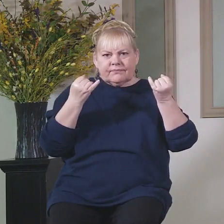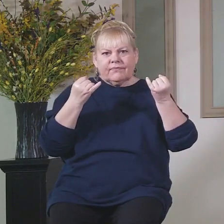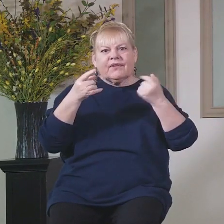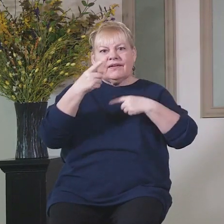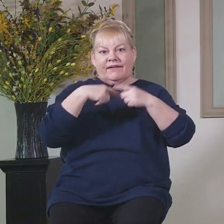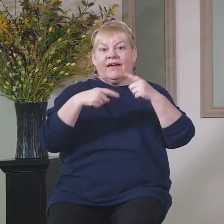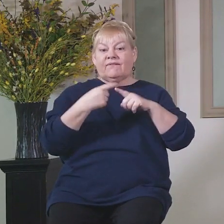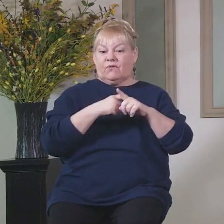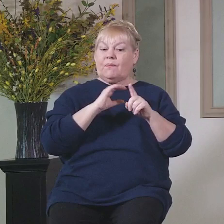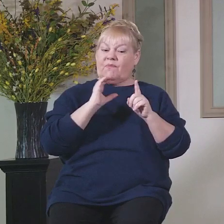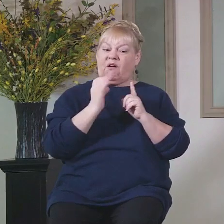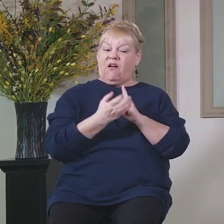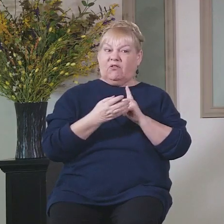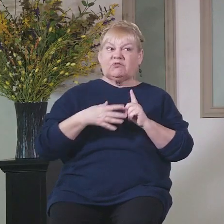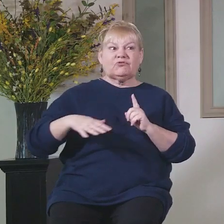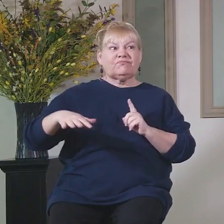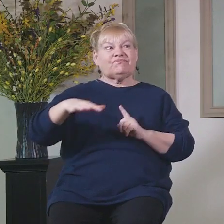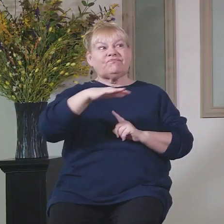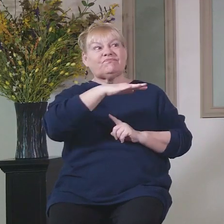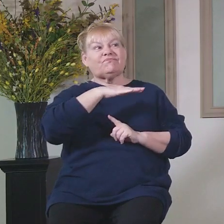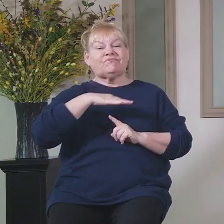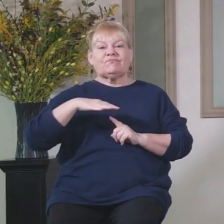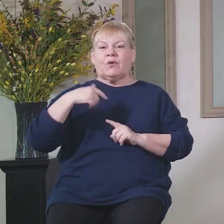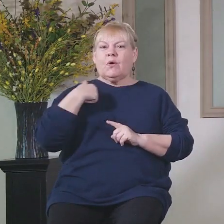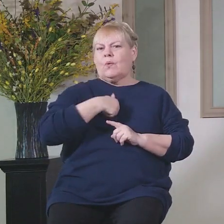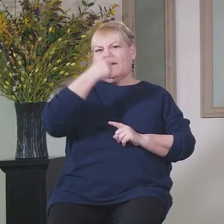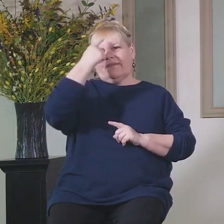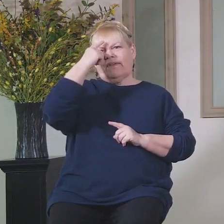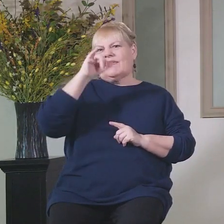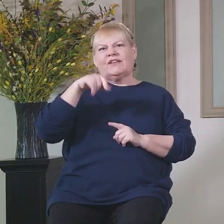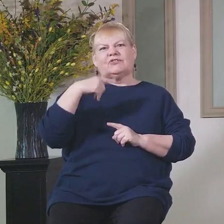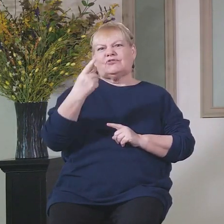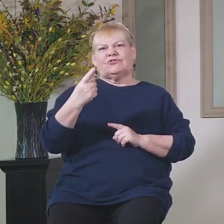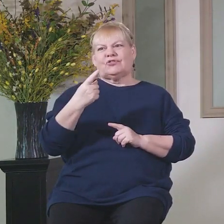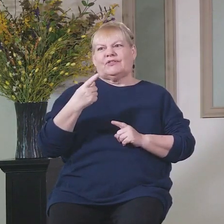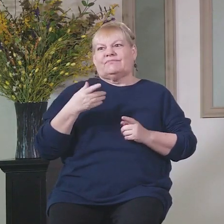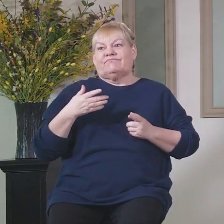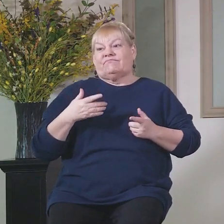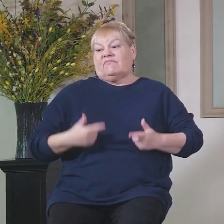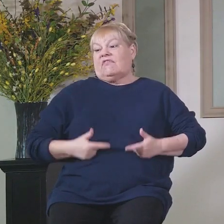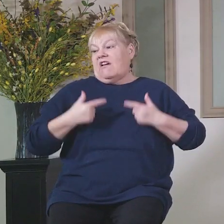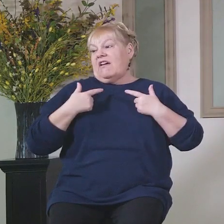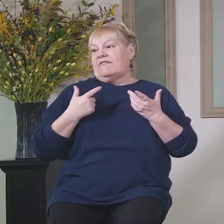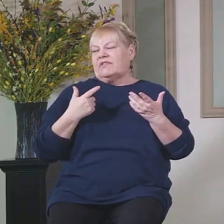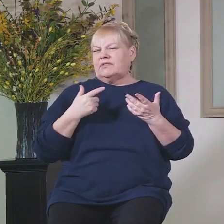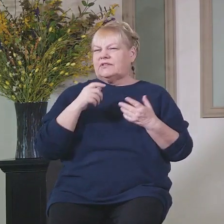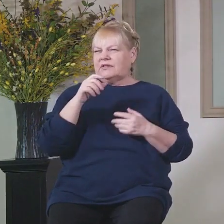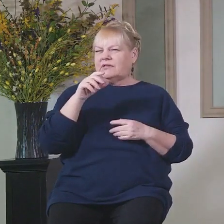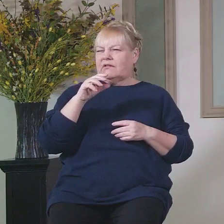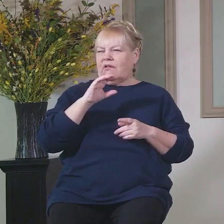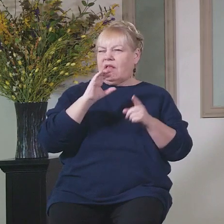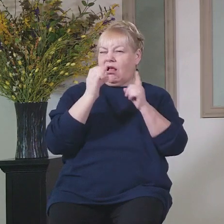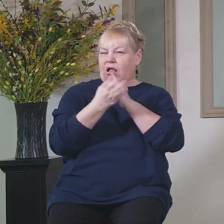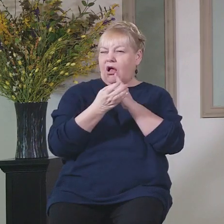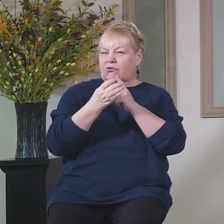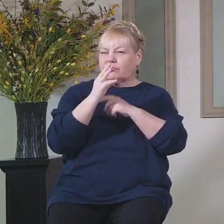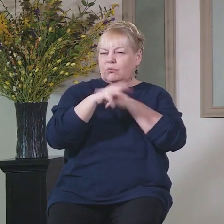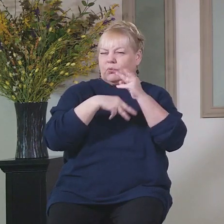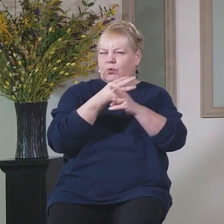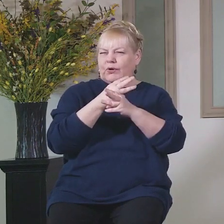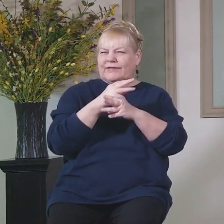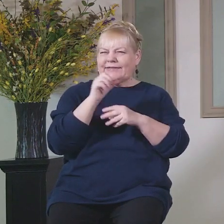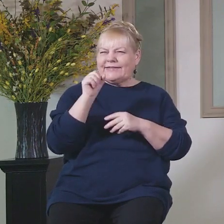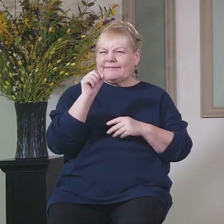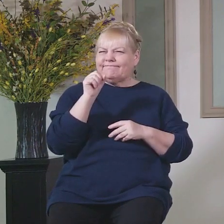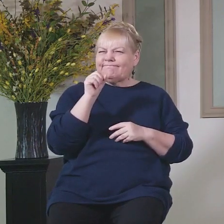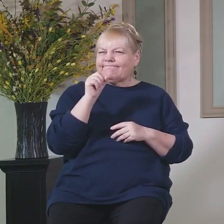from the culture. We think it's just the way things are. So culture's sneaky in that way. Culture will